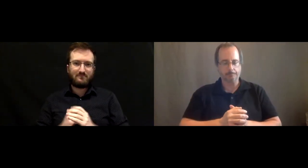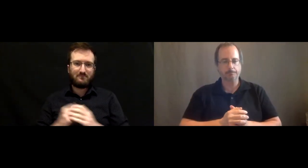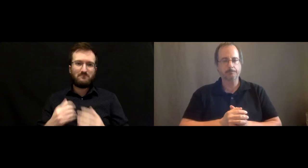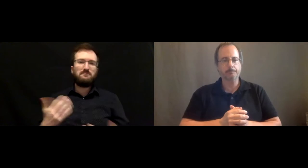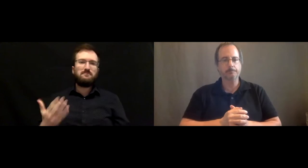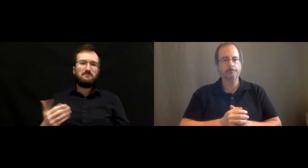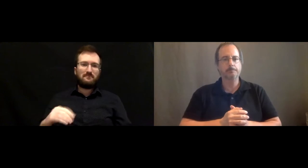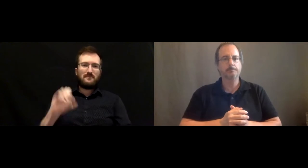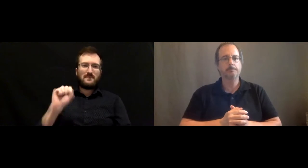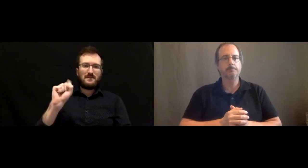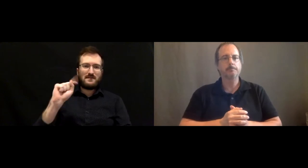sphere.